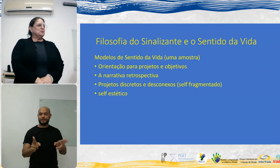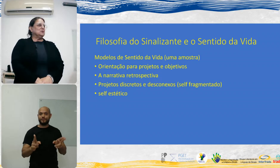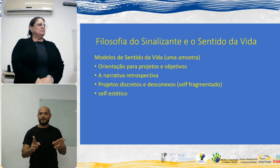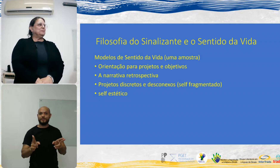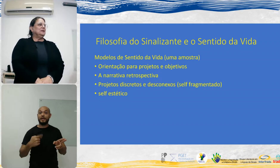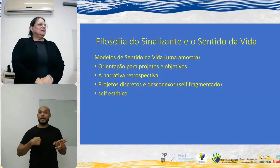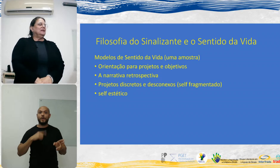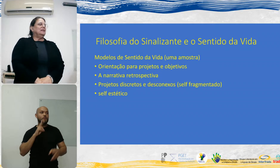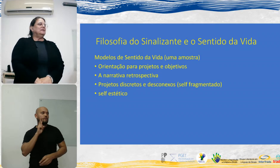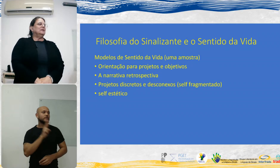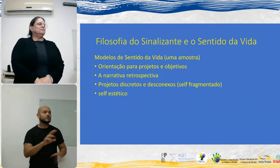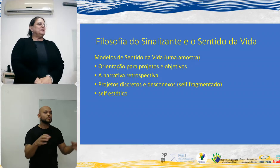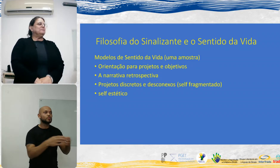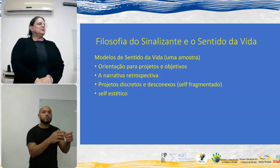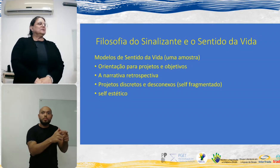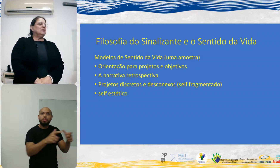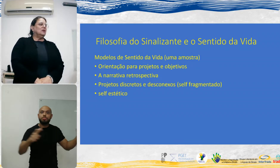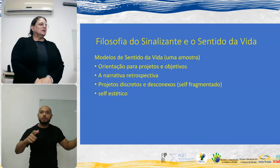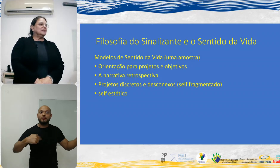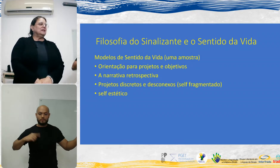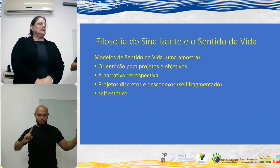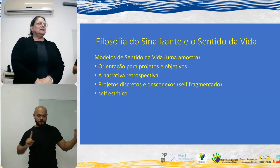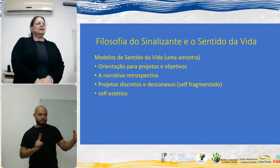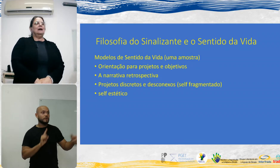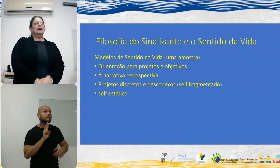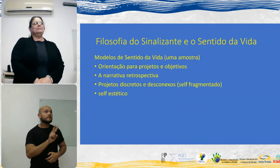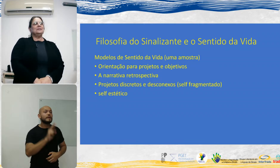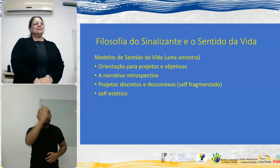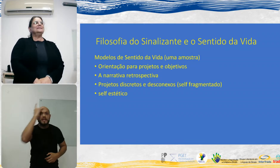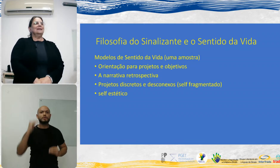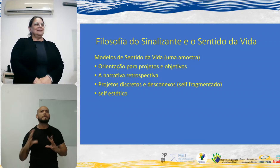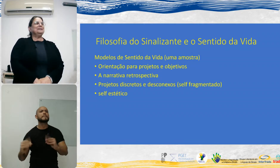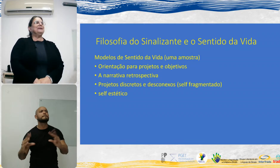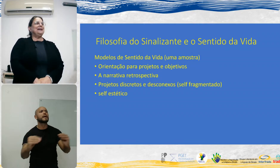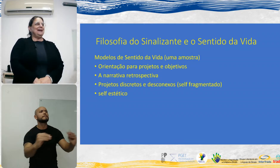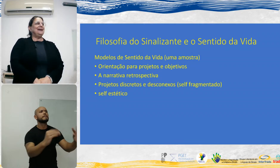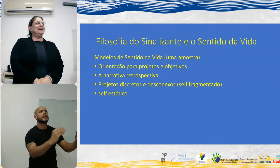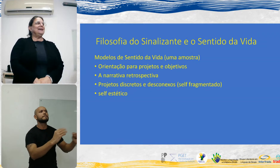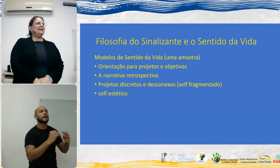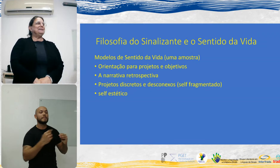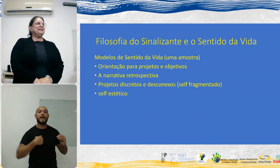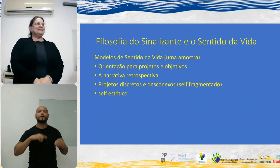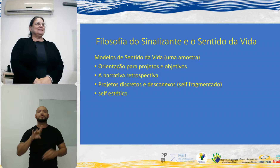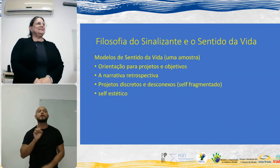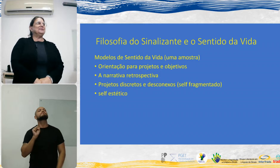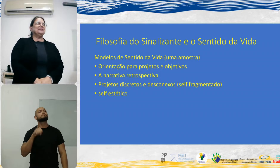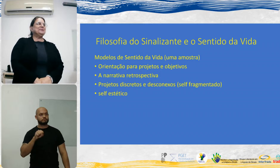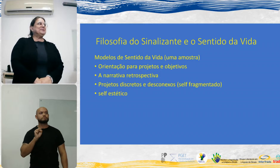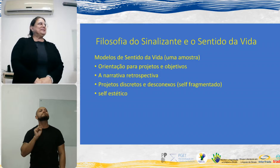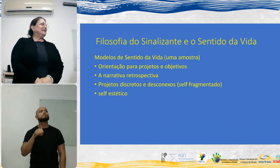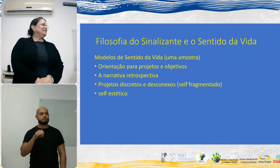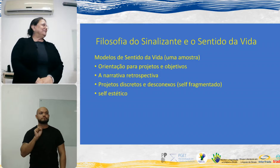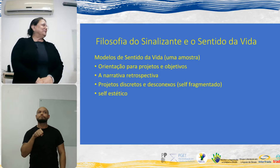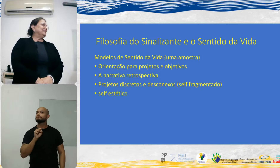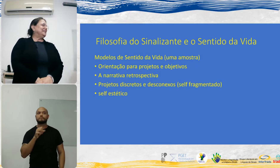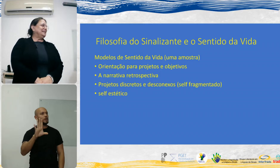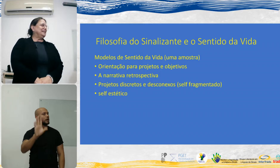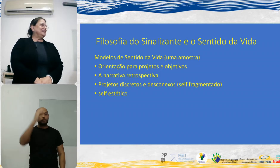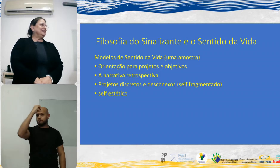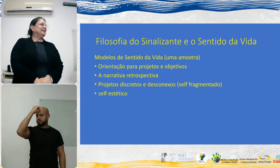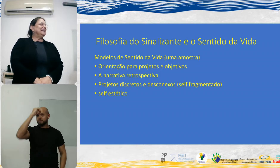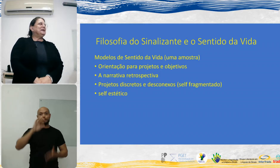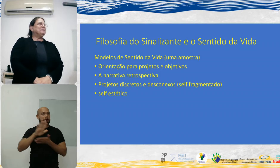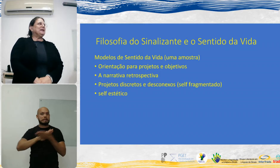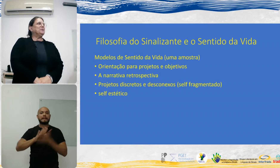big group. You know, people are talking, I'm just nodding my head because I don't understand